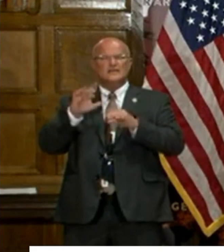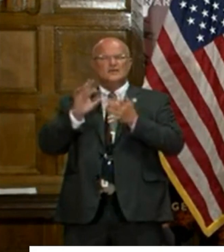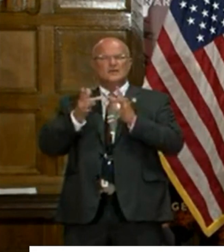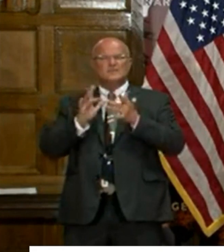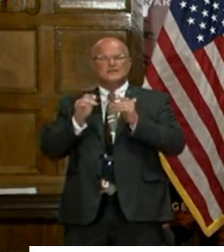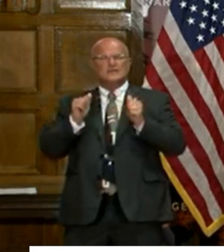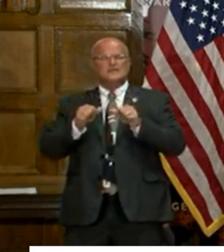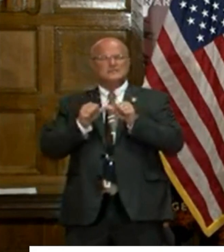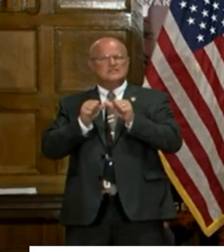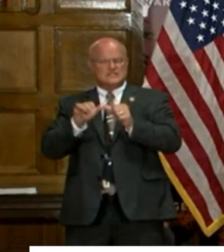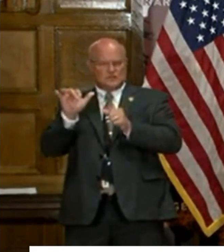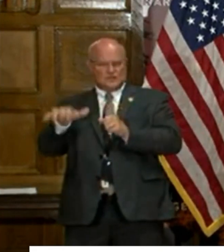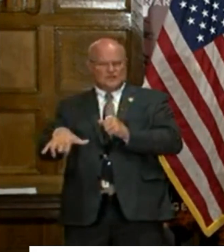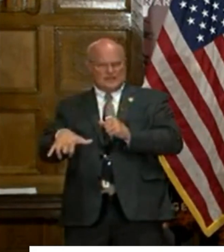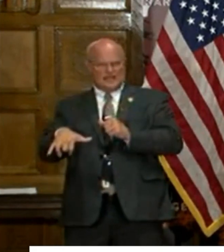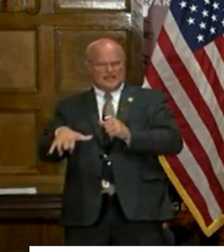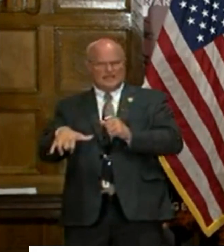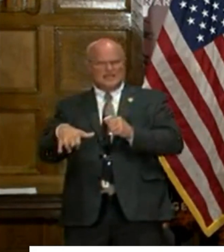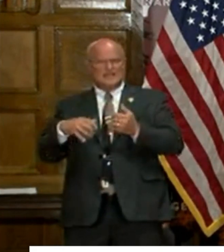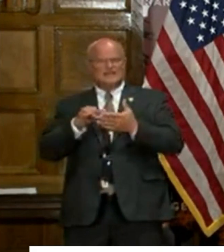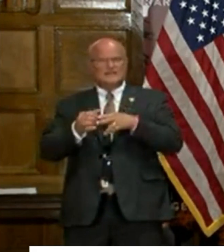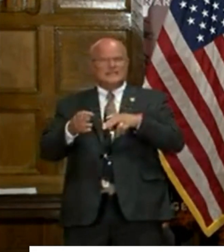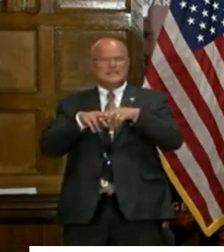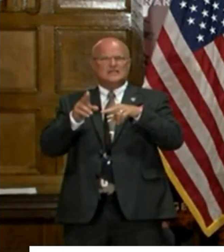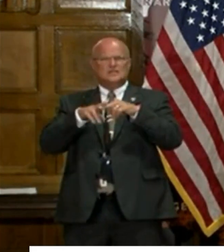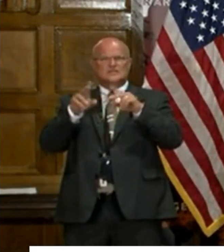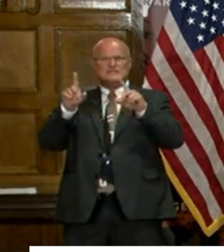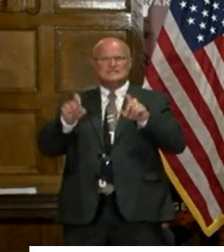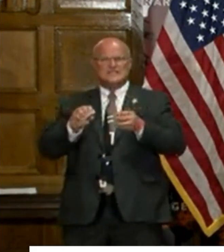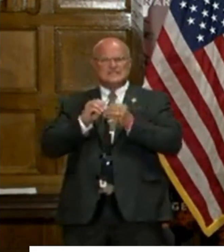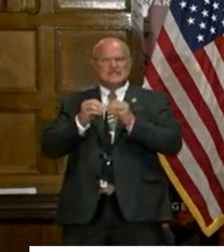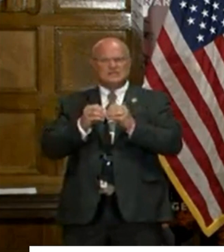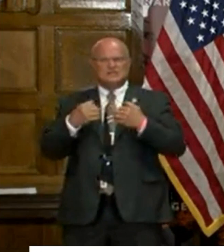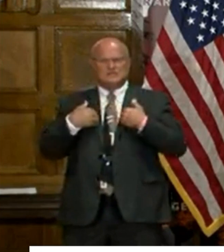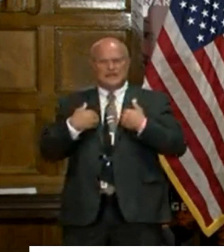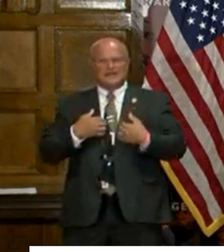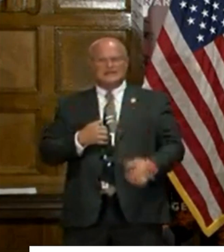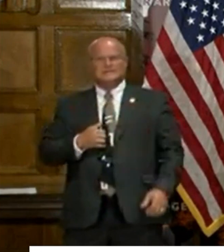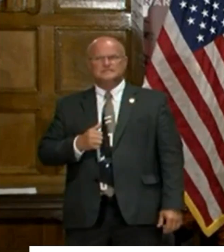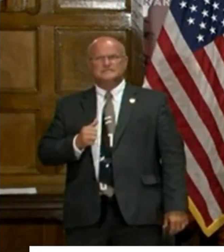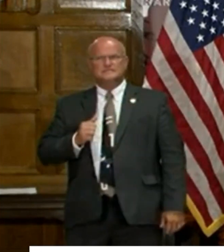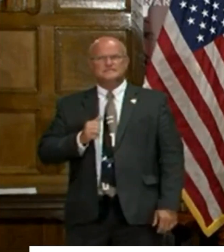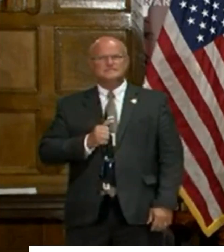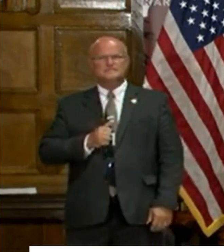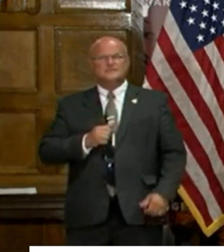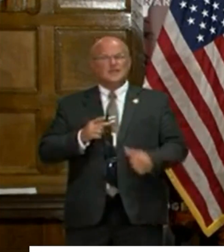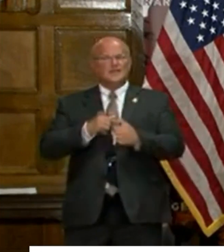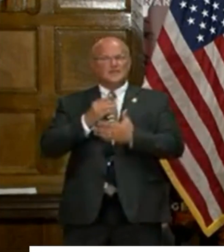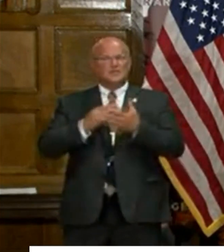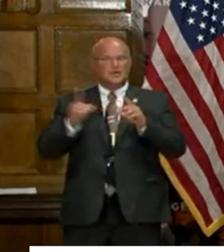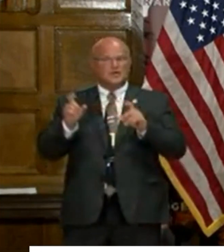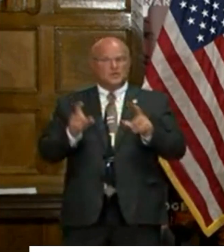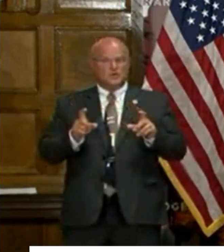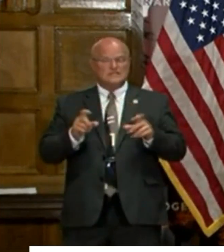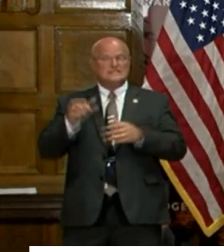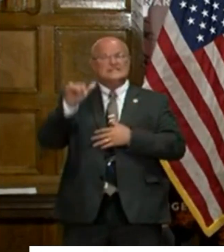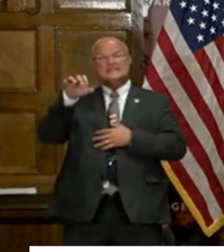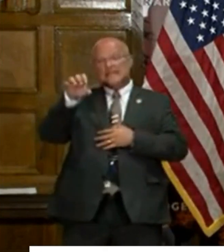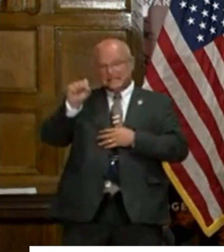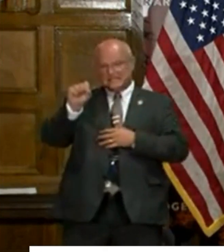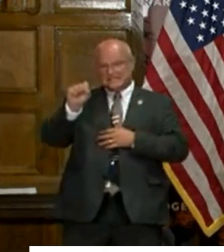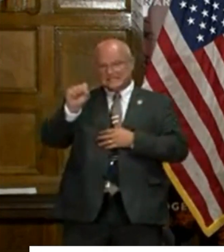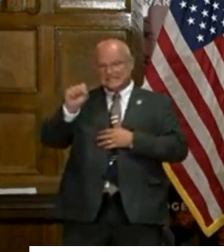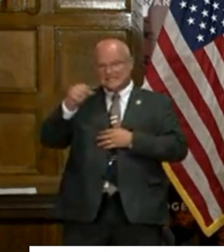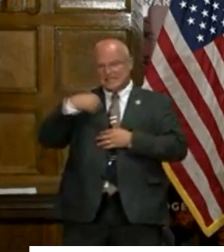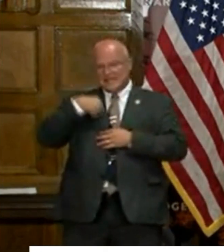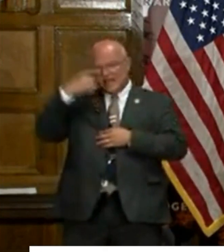plan to continue with those, given the increased testing numbers we saw just yesterday. The first part of the question, yes,